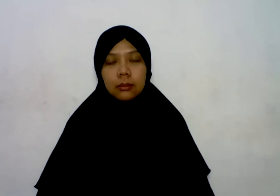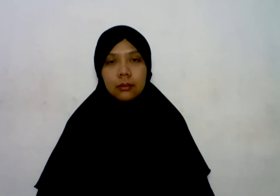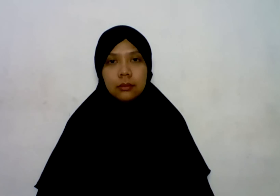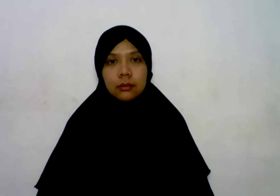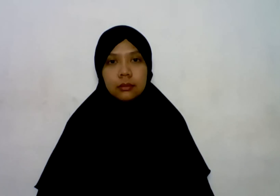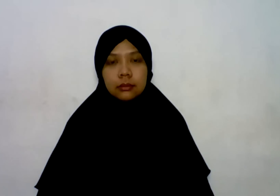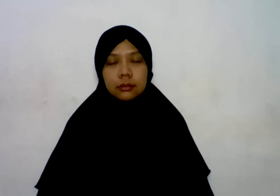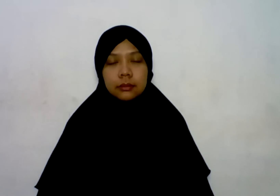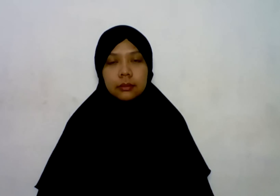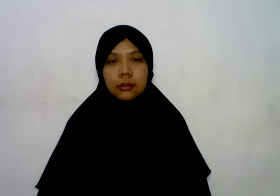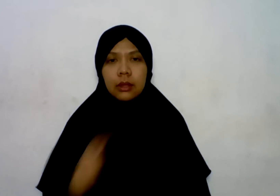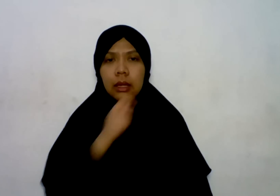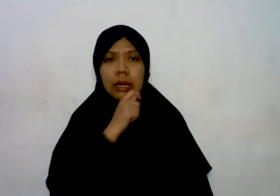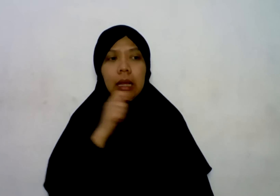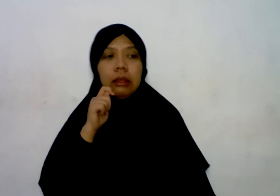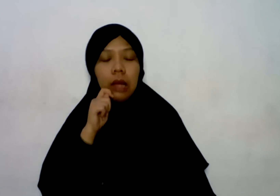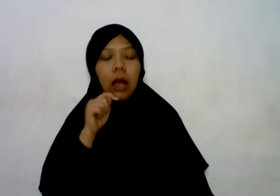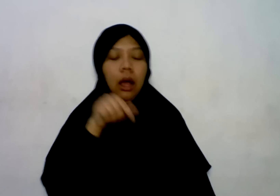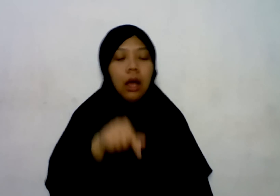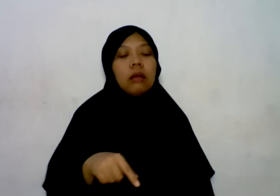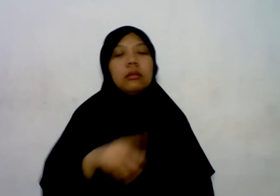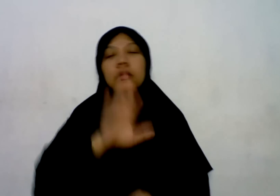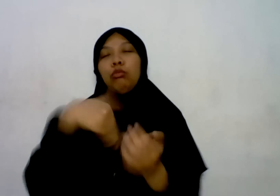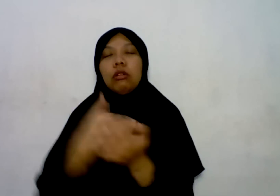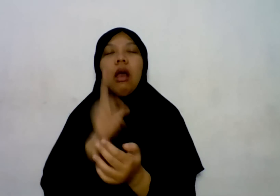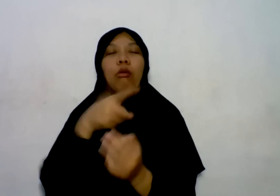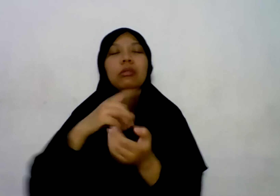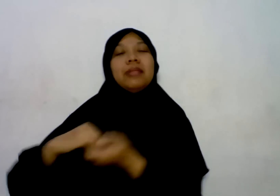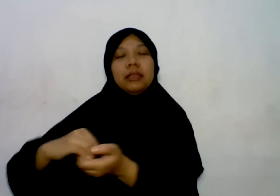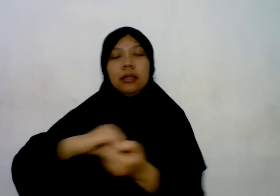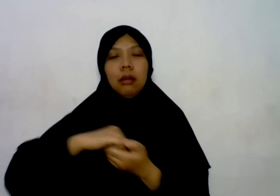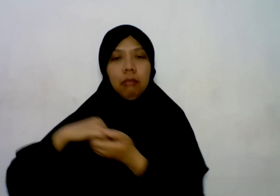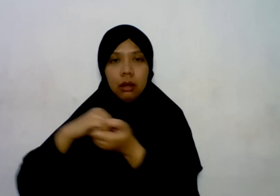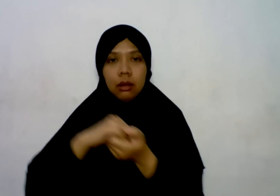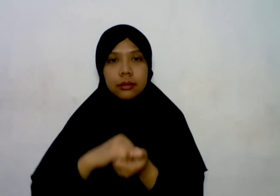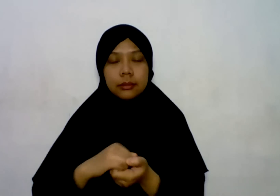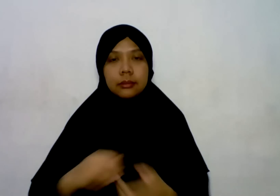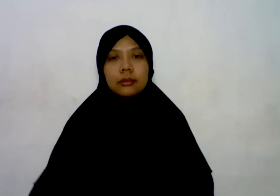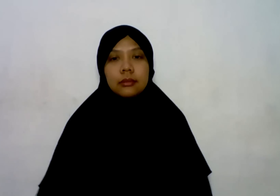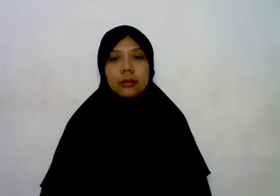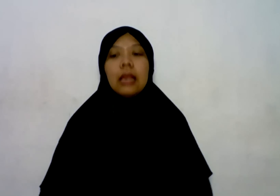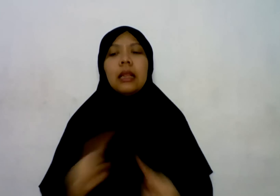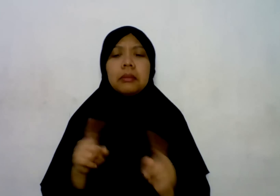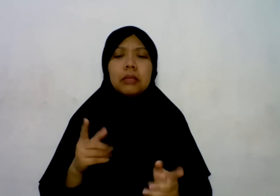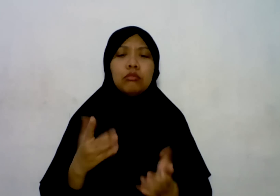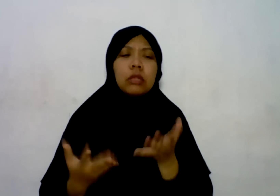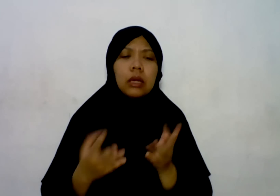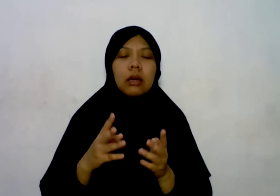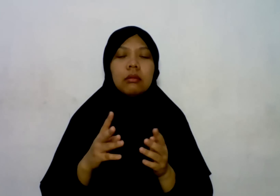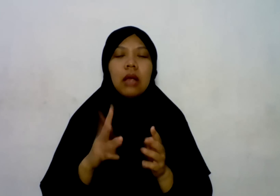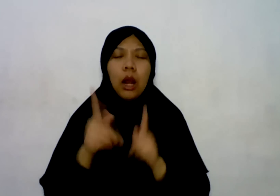the works need to collaborate. But again, then how I think is really try and error and take some